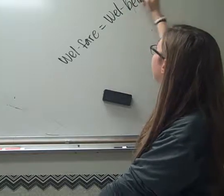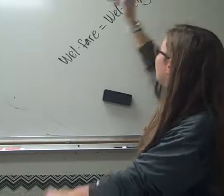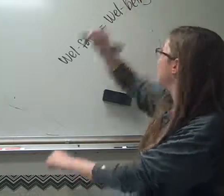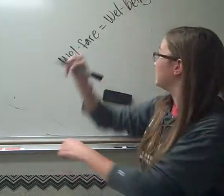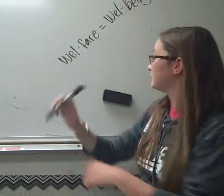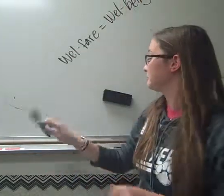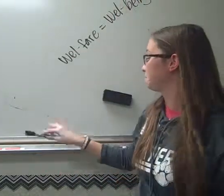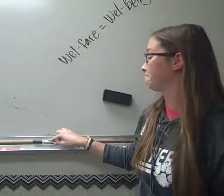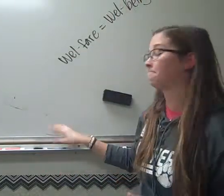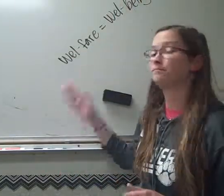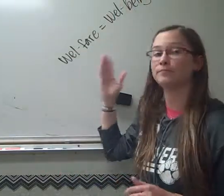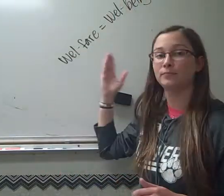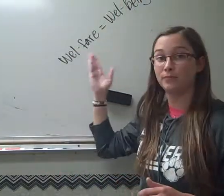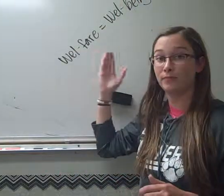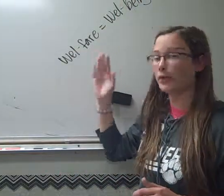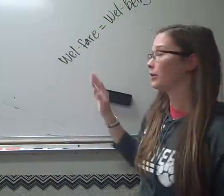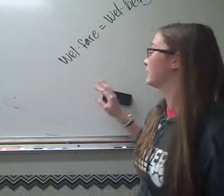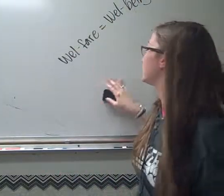Well-being. There it is.